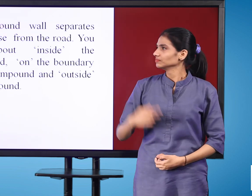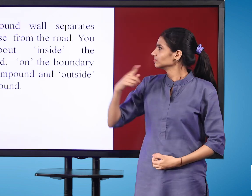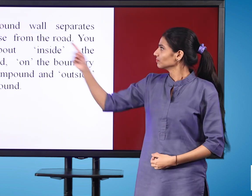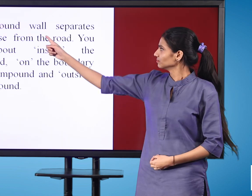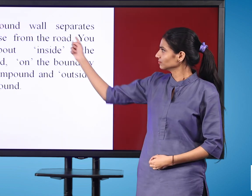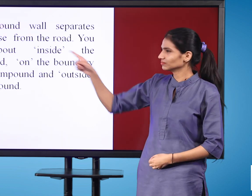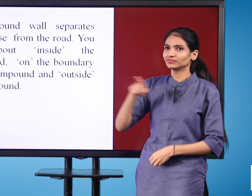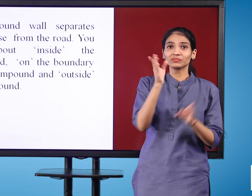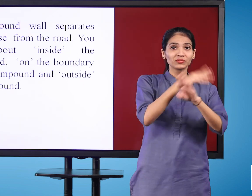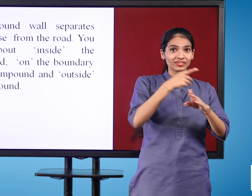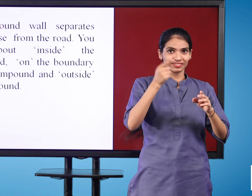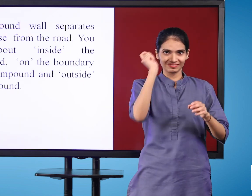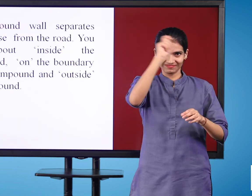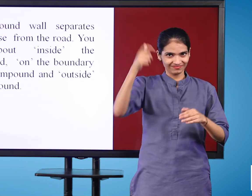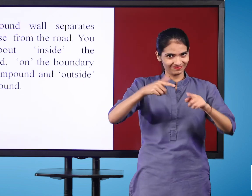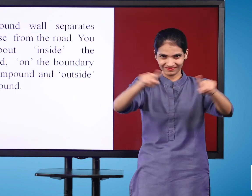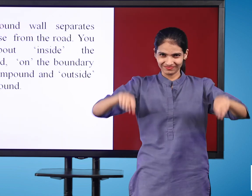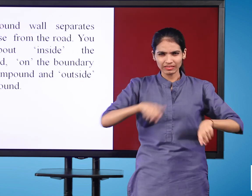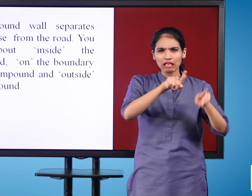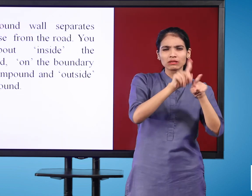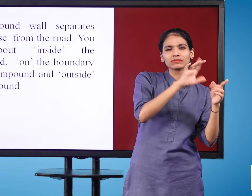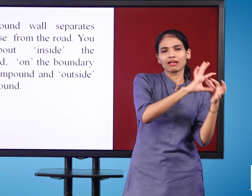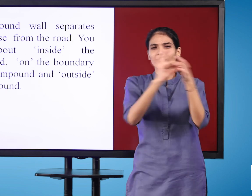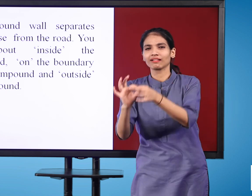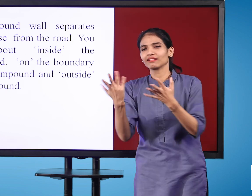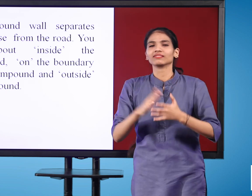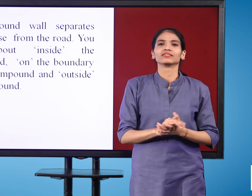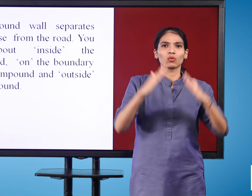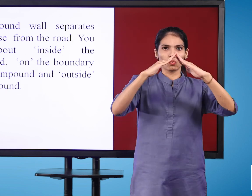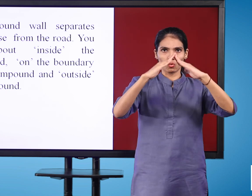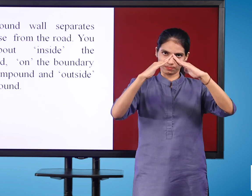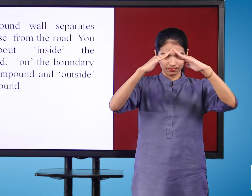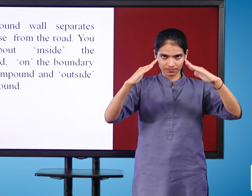A compound wall separates your house from the road.